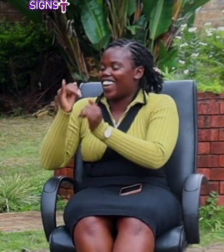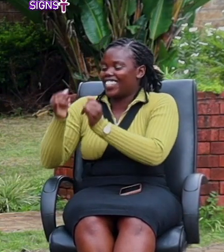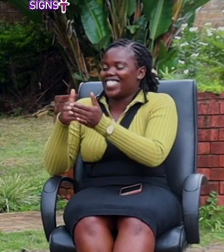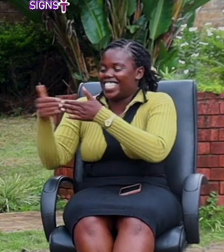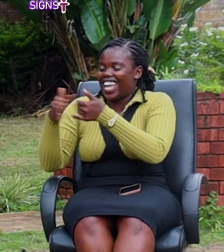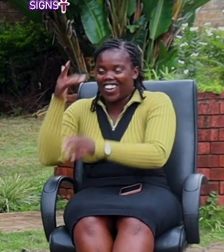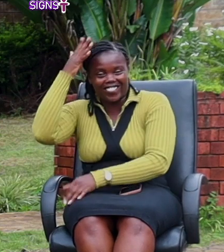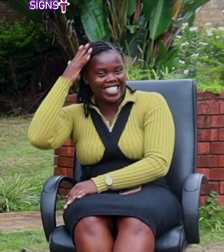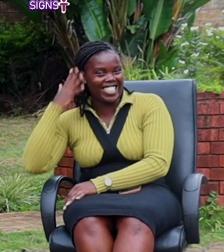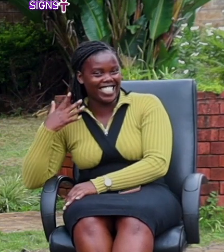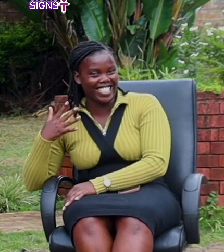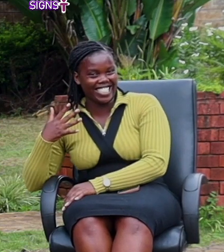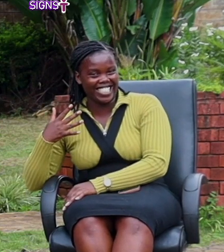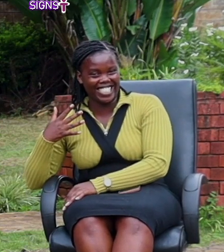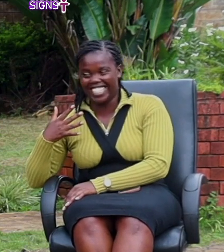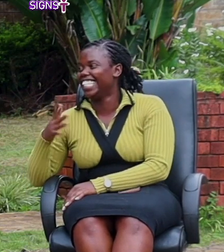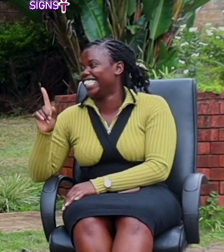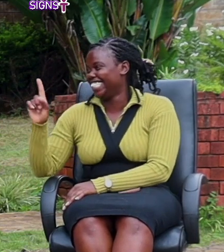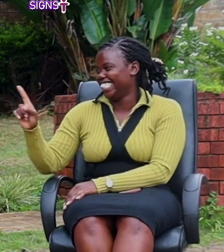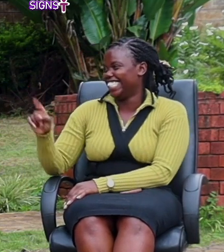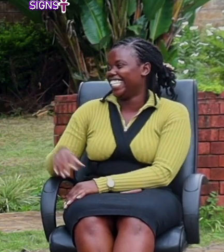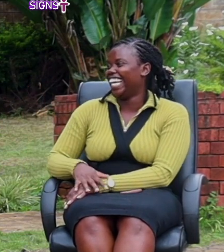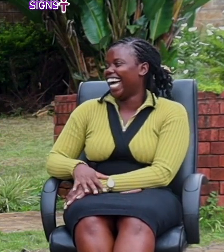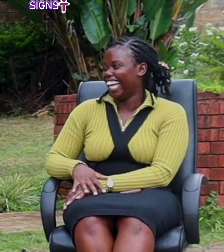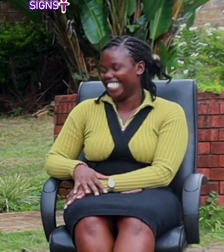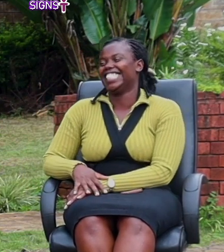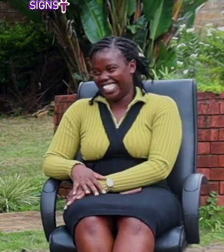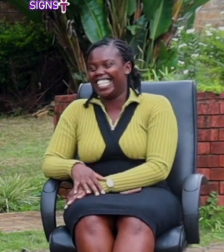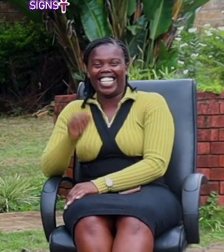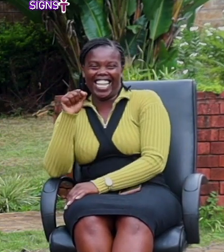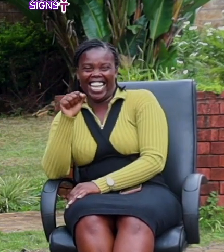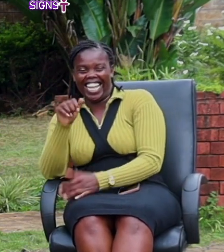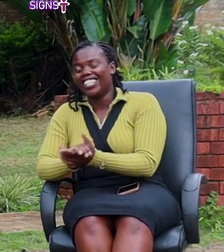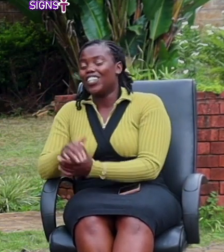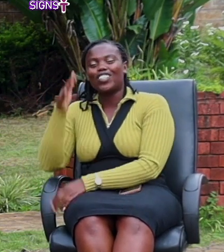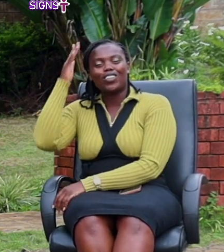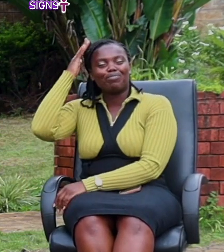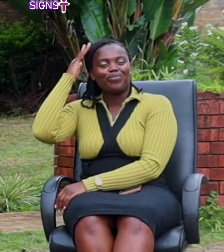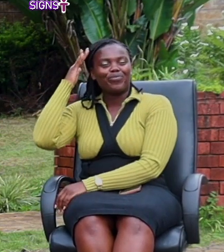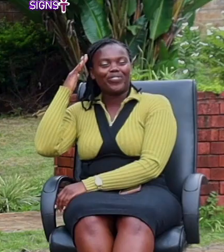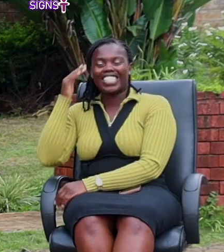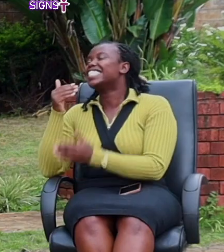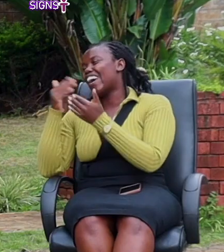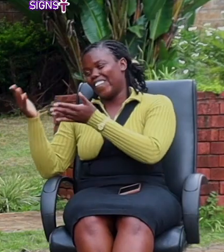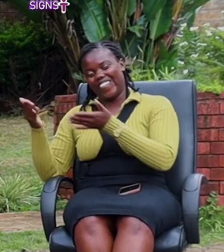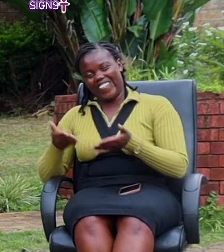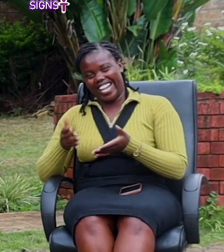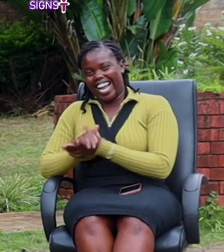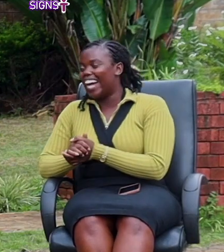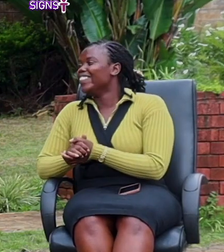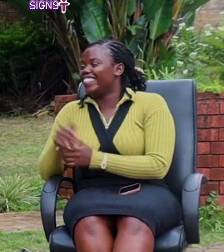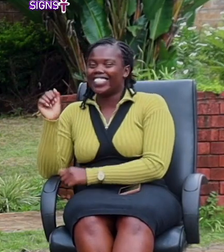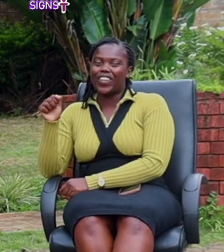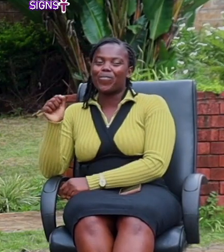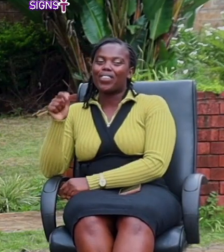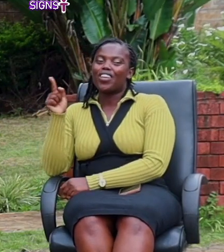Back to you, Director. This is your sign name. I've given you a sign name. Yeah. Thank you. Thank you. You are